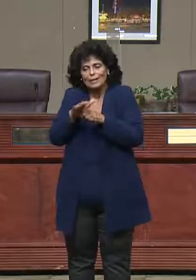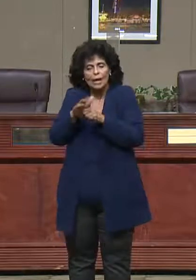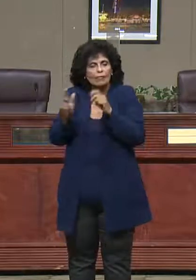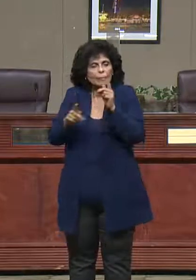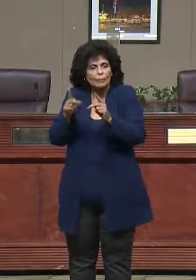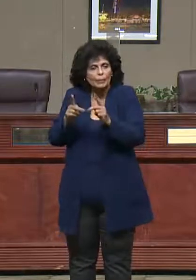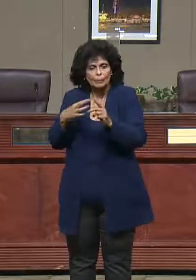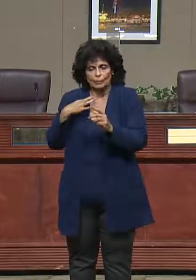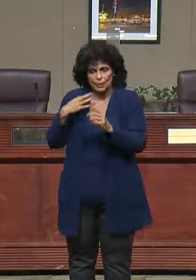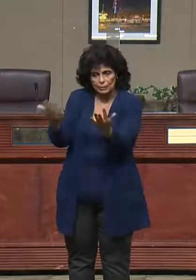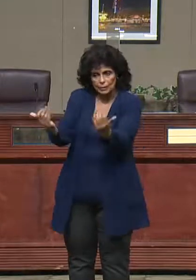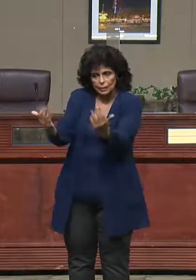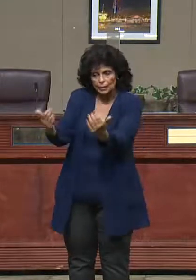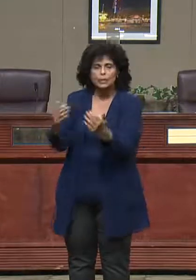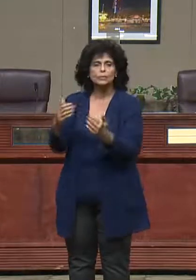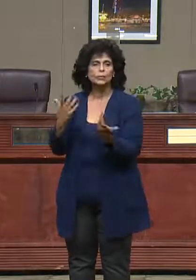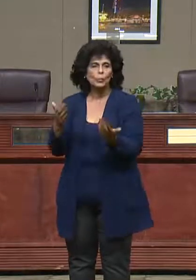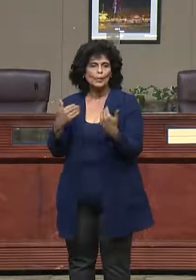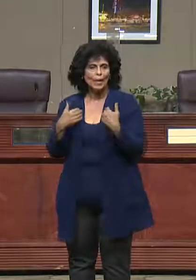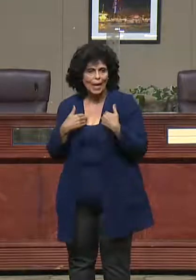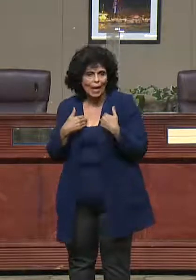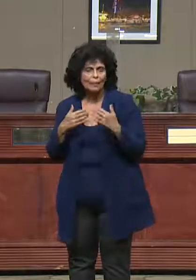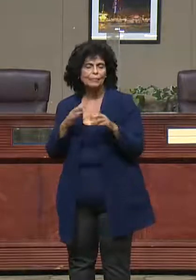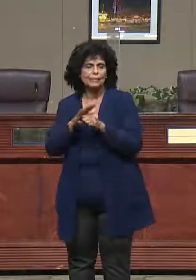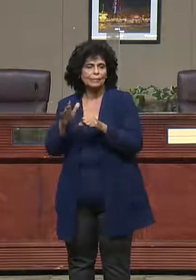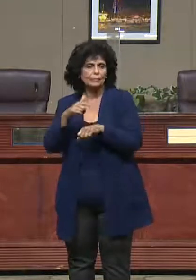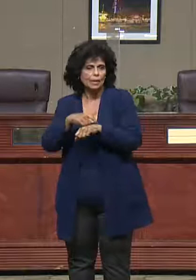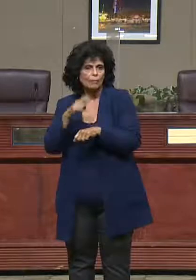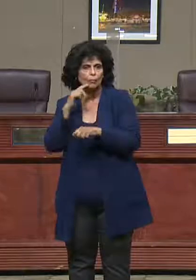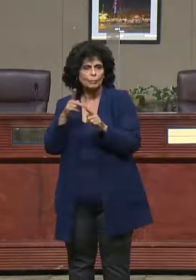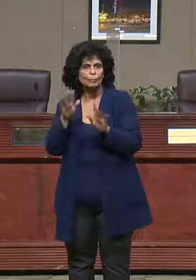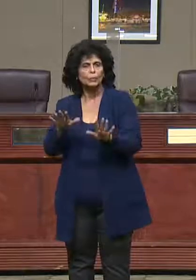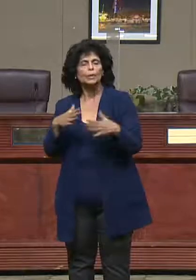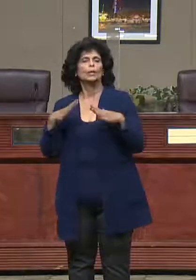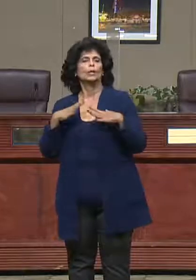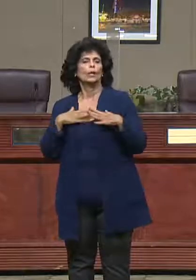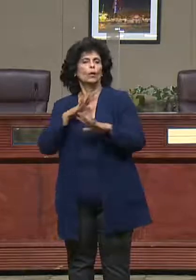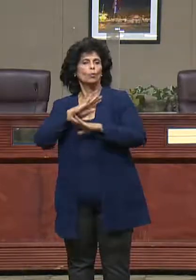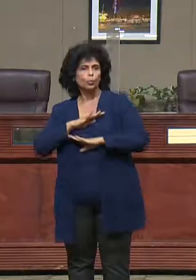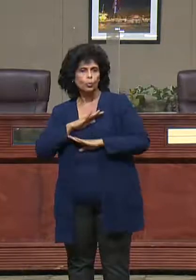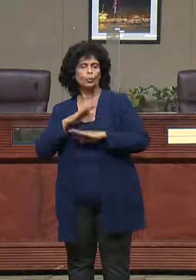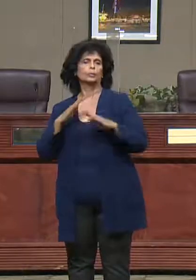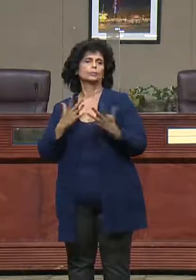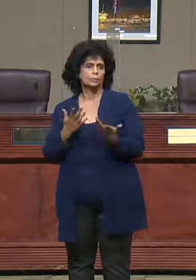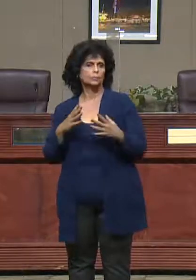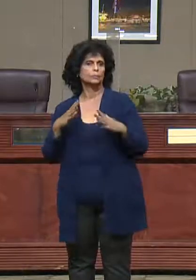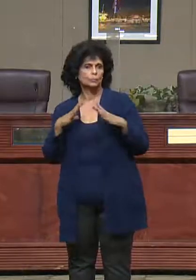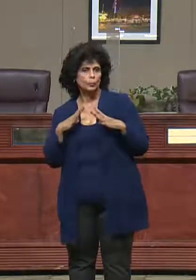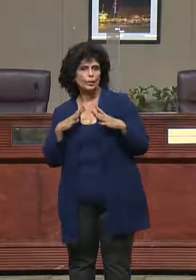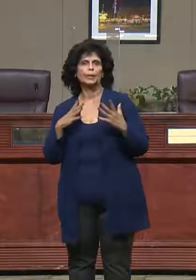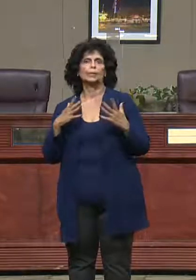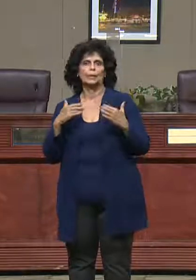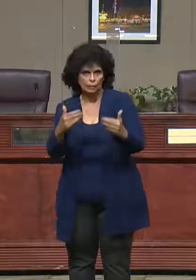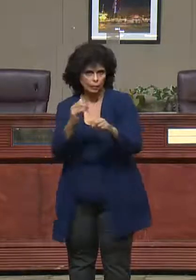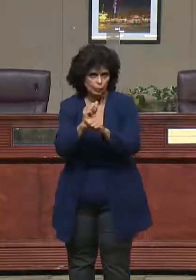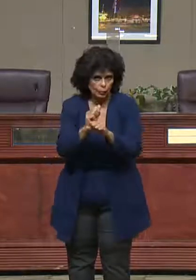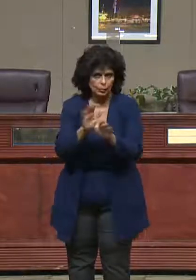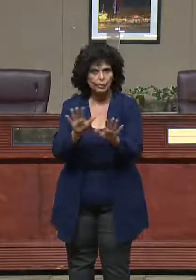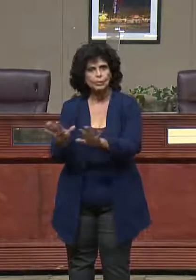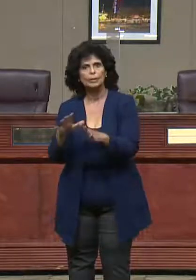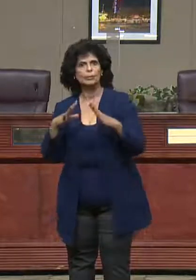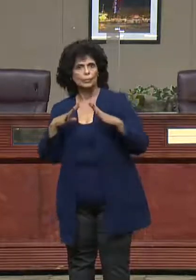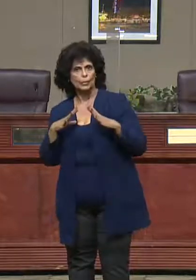to our employees and to everyone so that we don't burn our people at a fast pace that this may require.